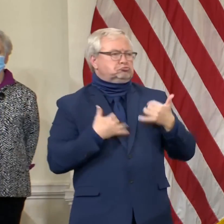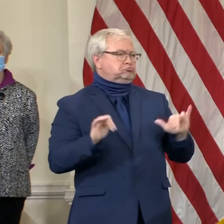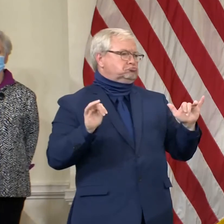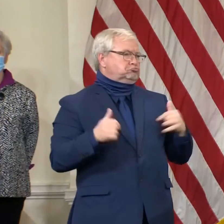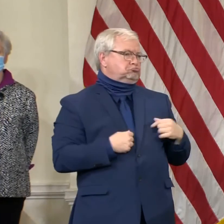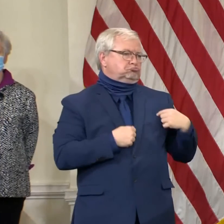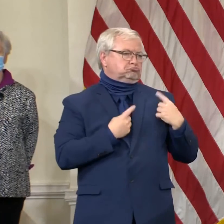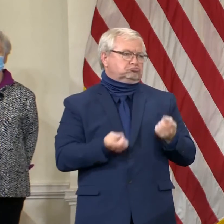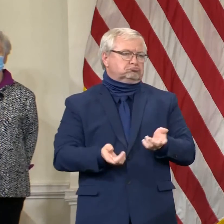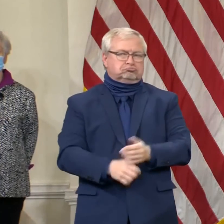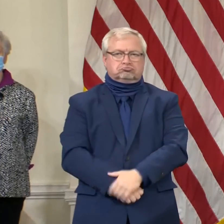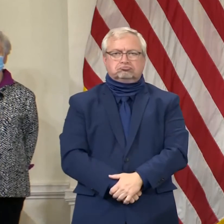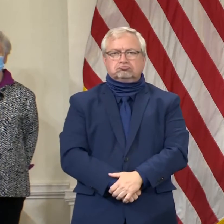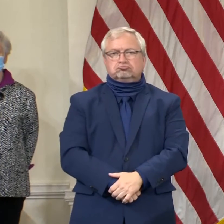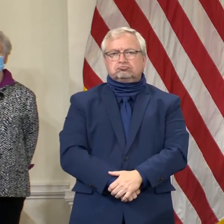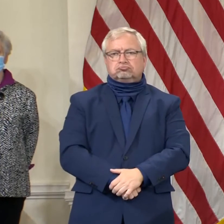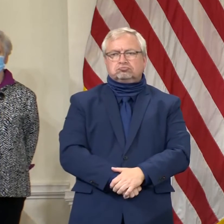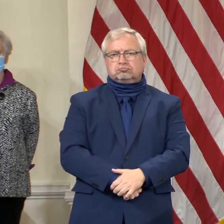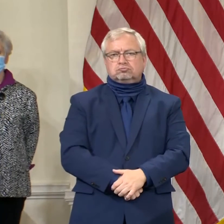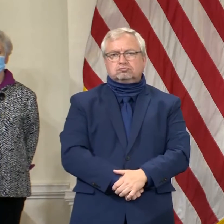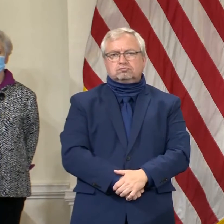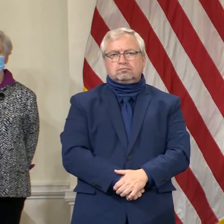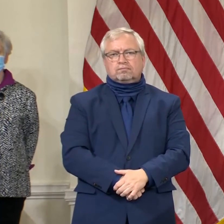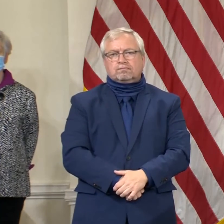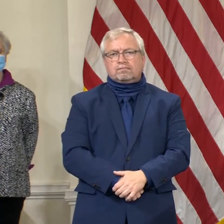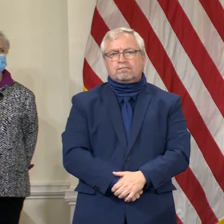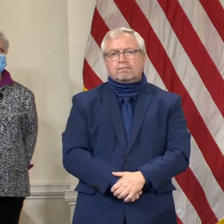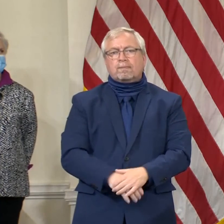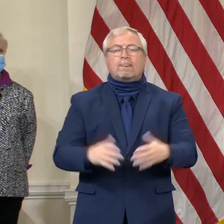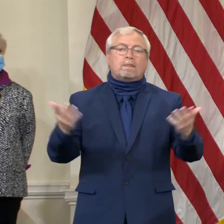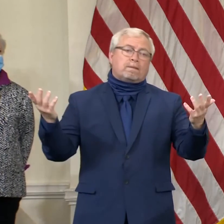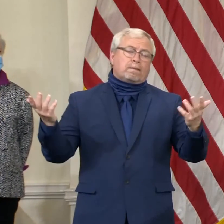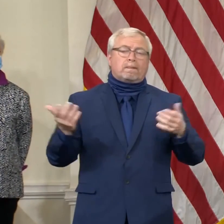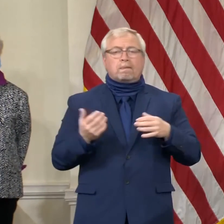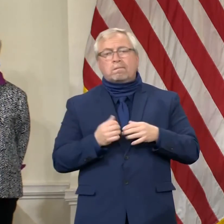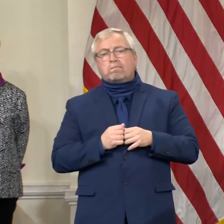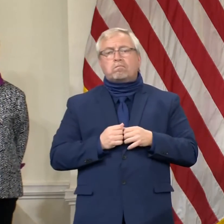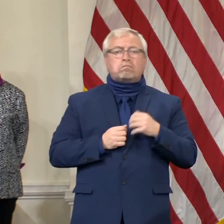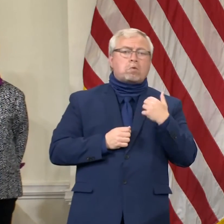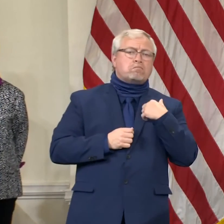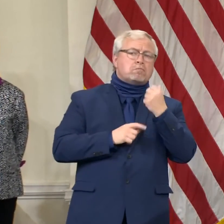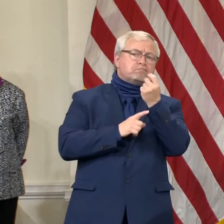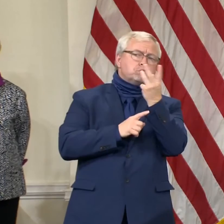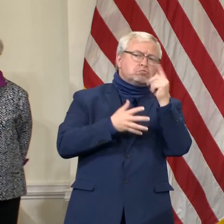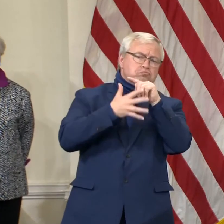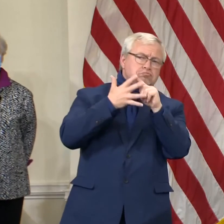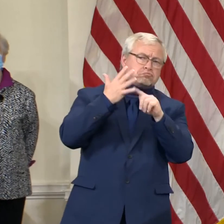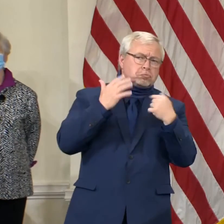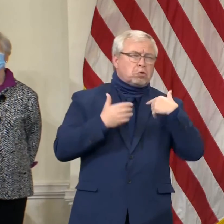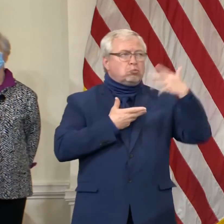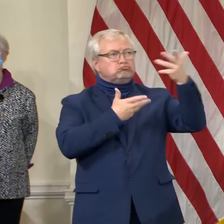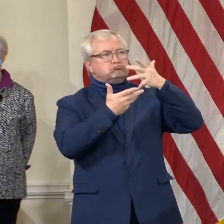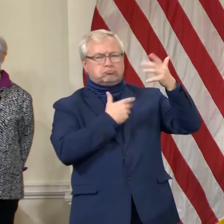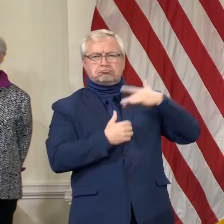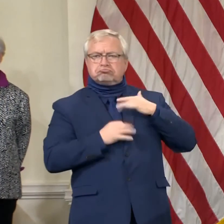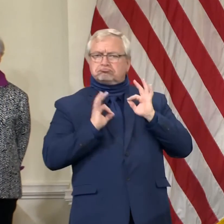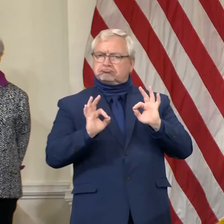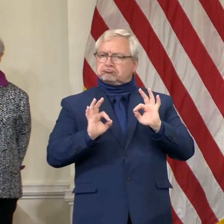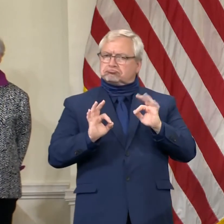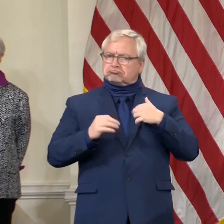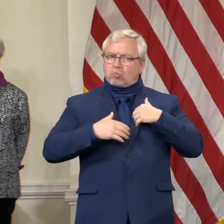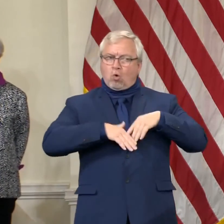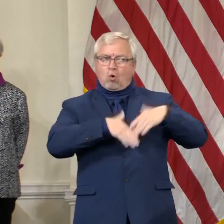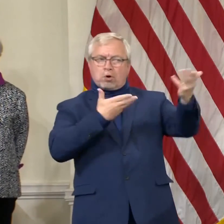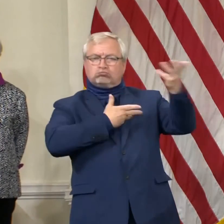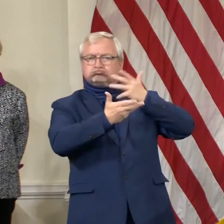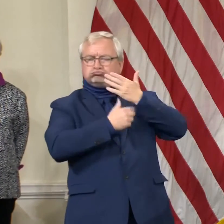So, but there's nothing I haven't wanted to say that I haven't already said. Governor, you said that Ocean City made its own